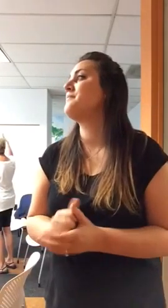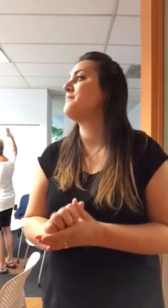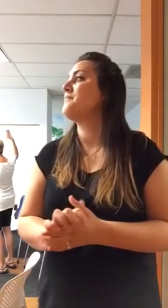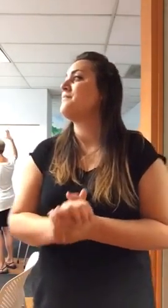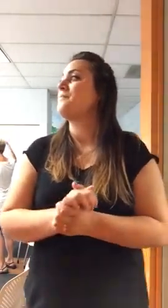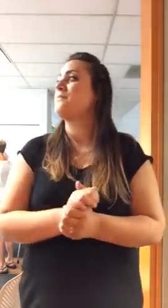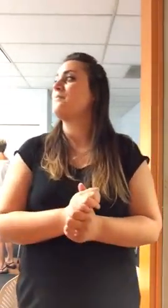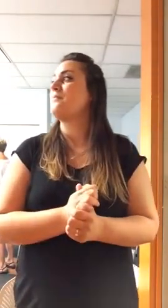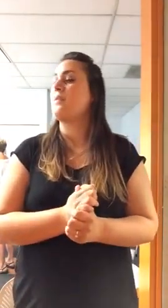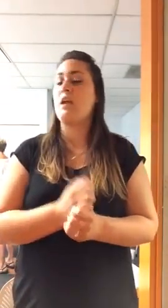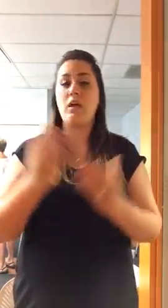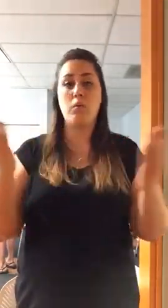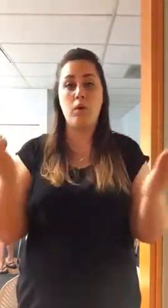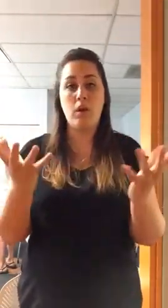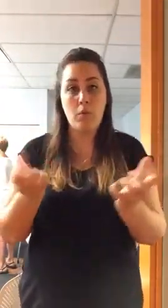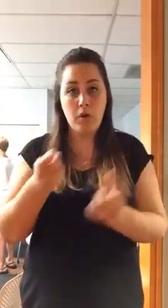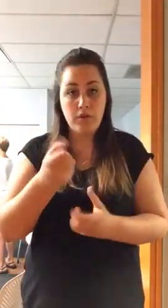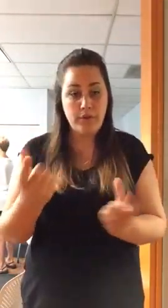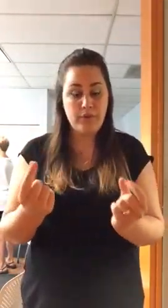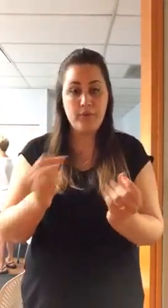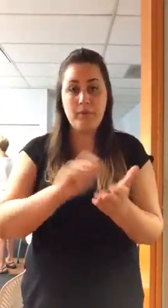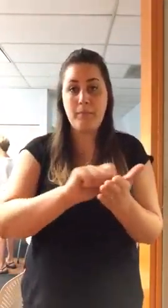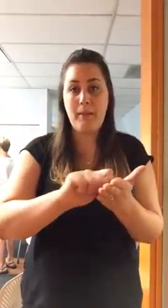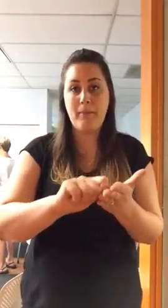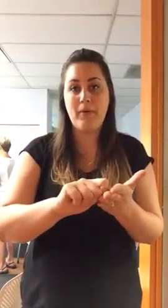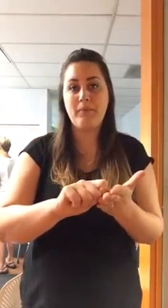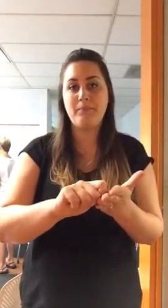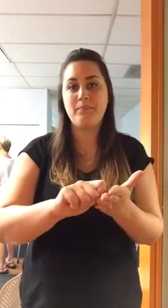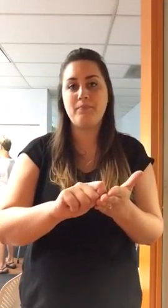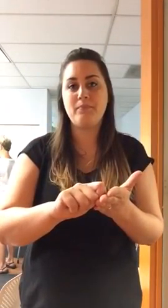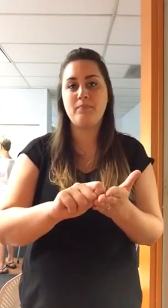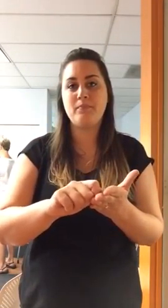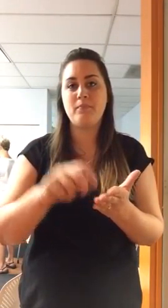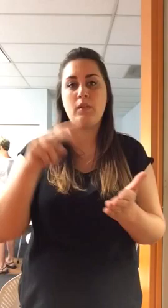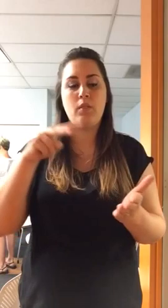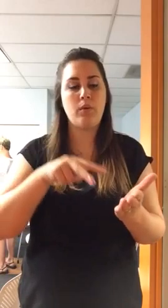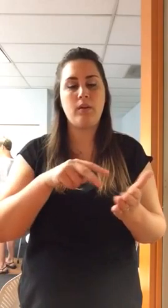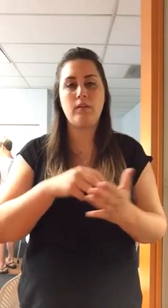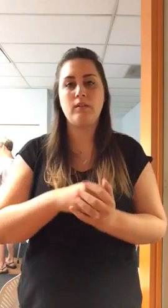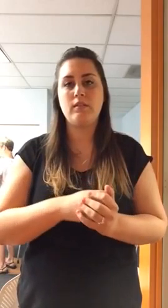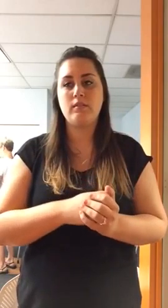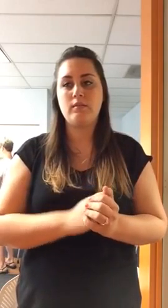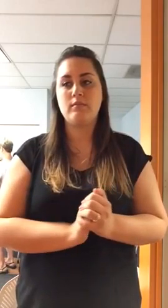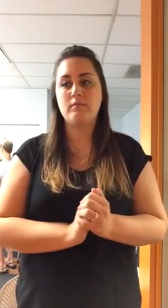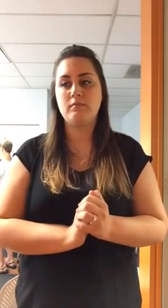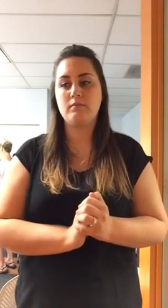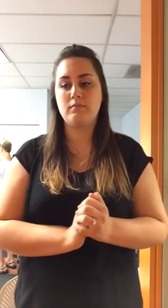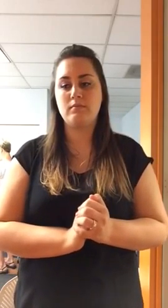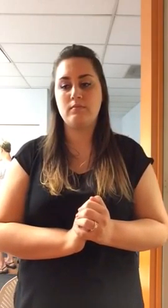Here's what I'd like you to do on your sheet of paper. Is it okay if I kill one of the lights? Mm-hmm. Okay. Wasn't asking